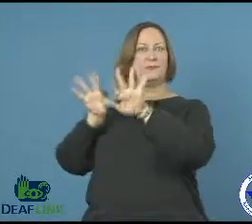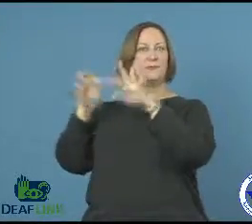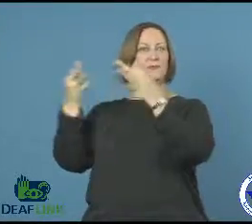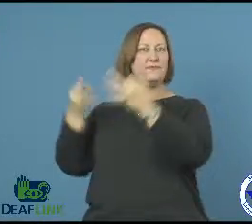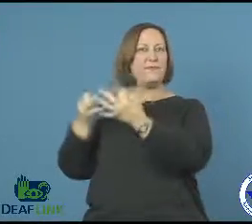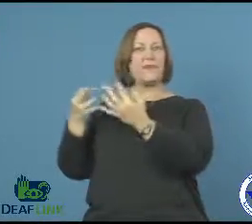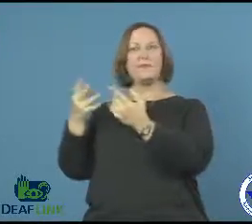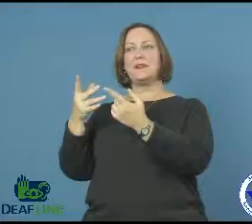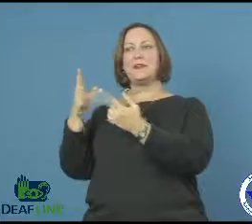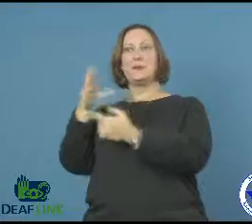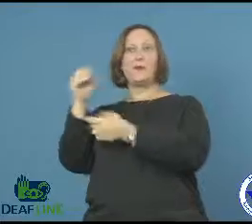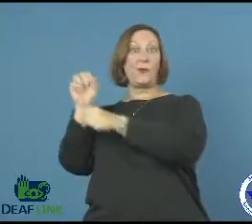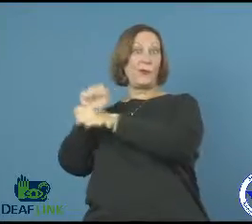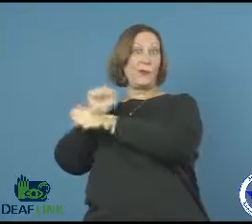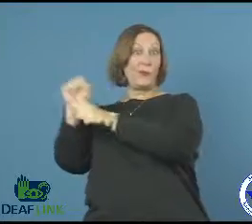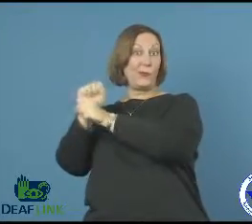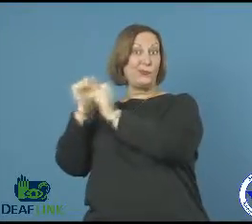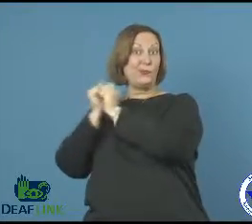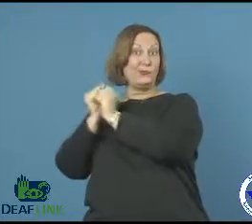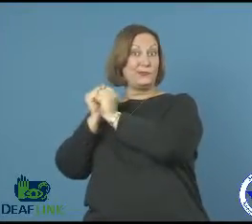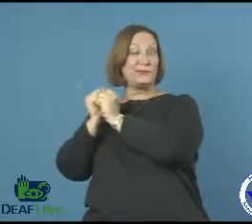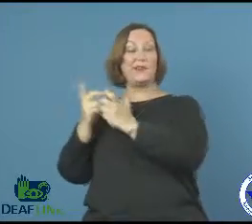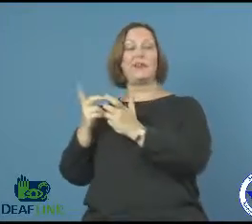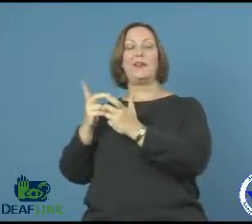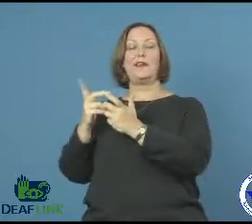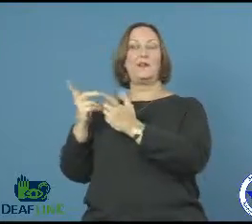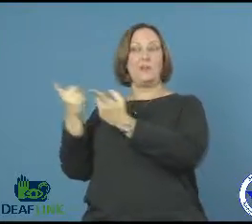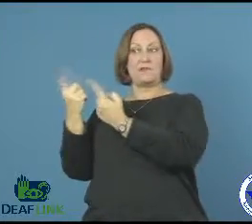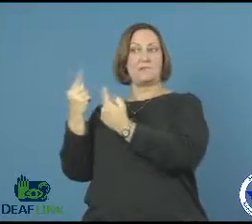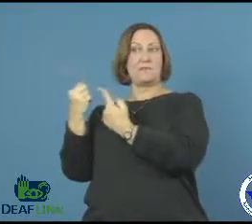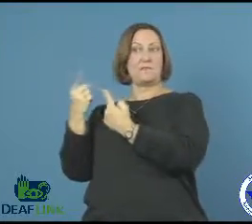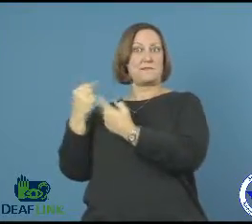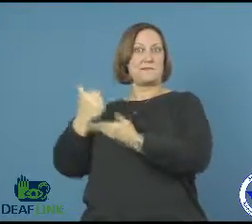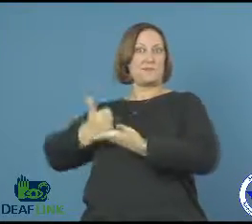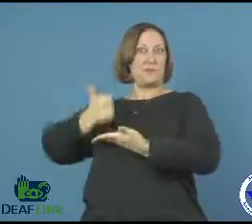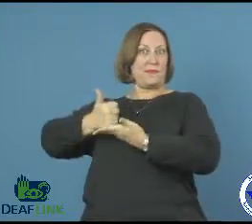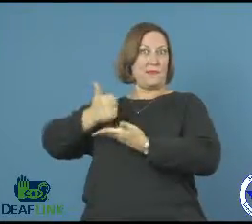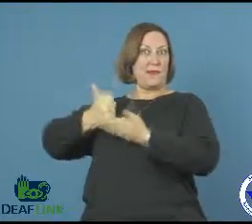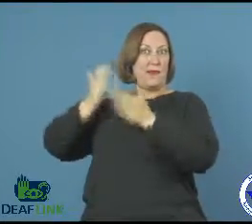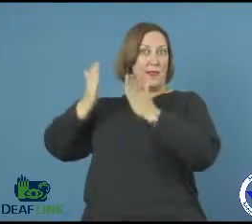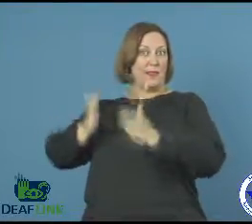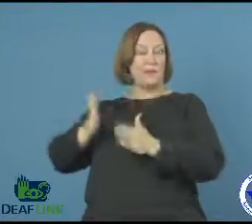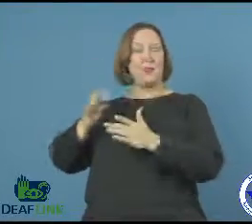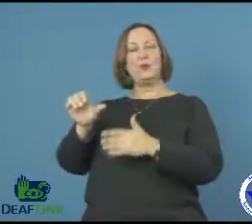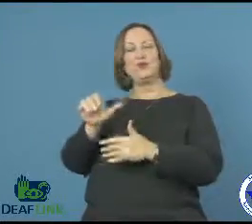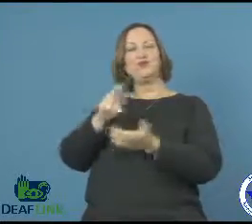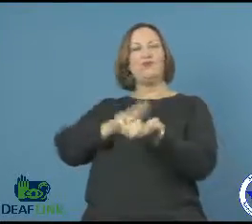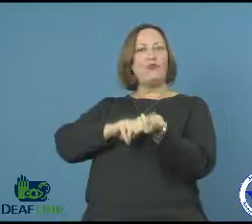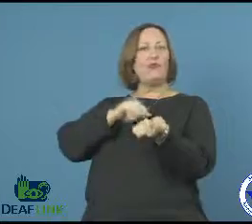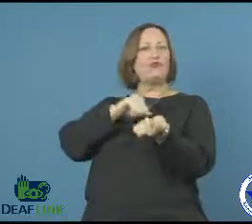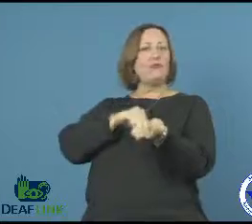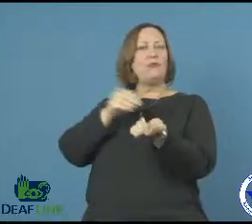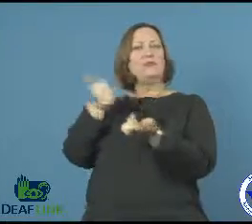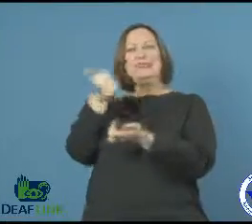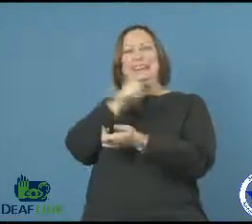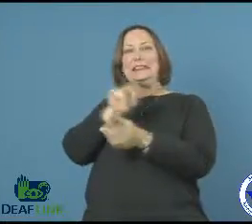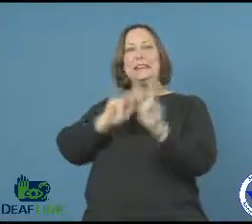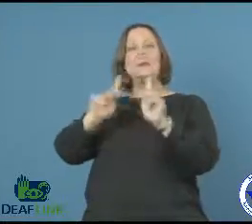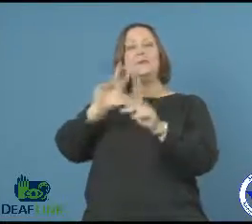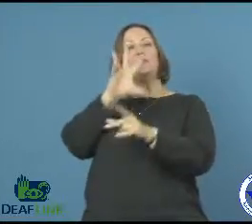co-workers, personal attendants, service providers, and others who can be part of your